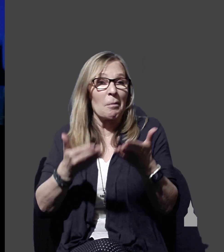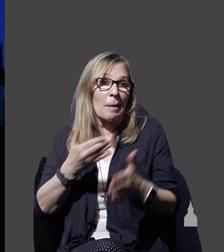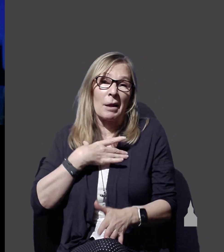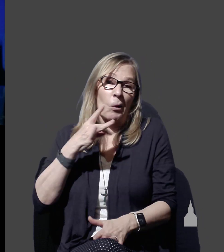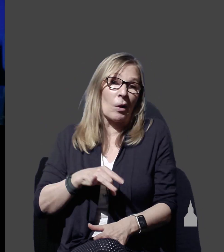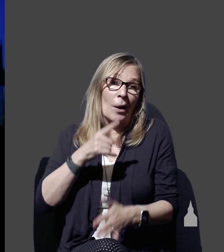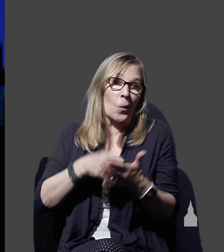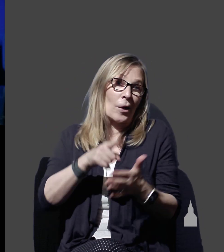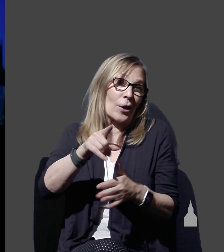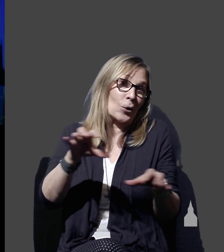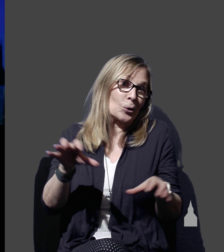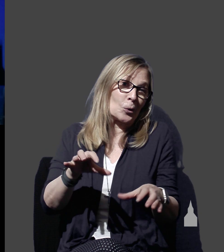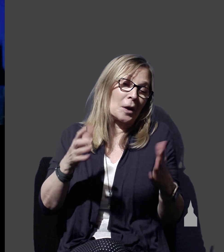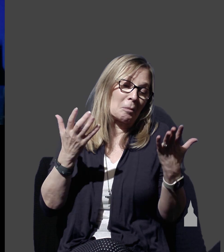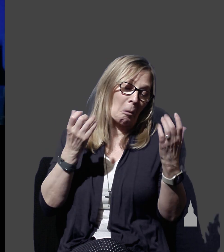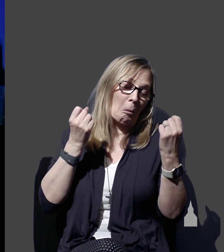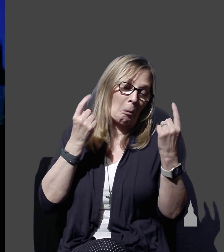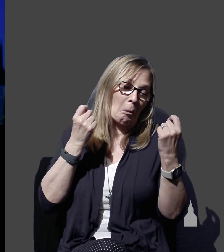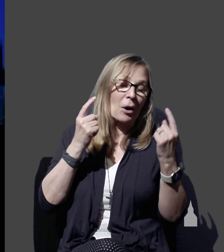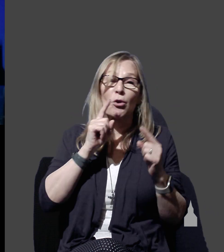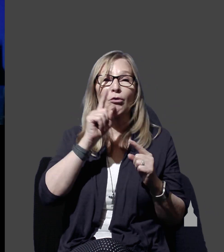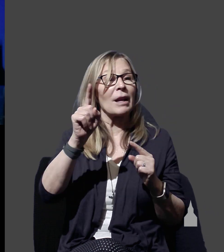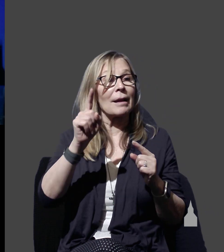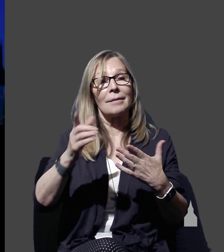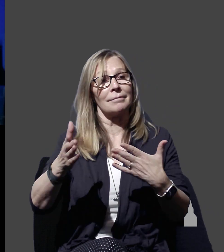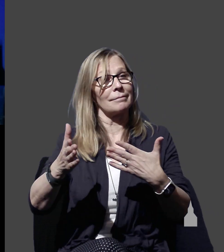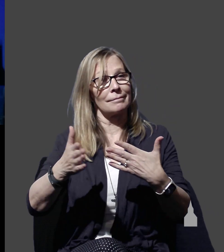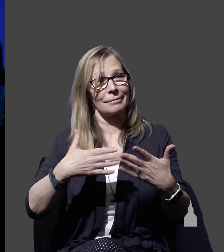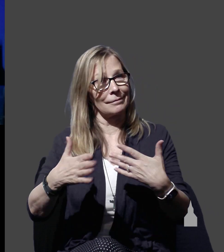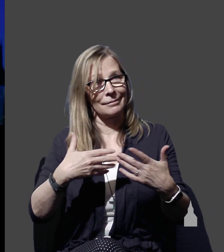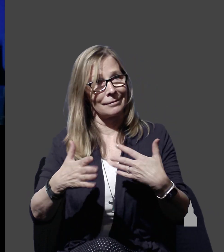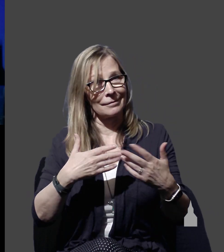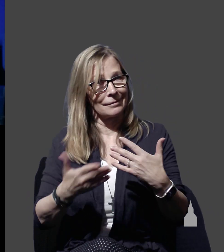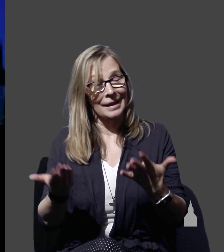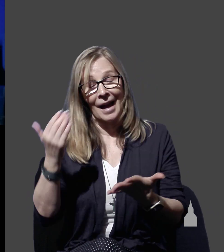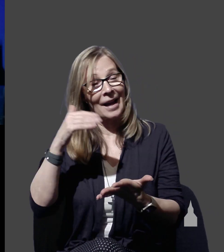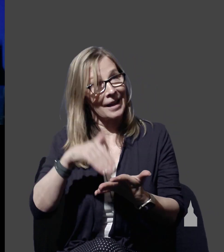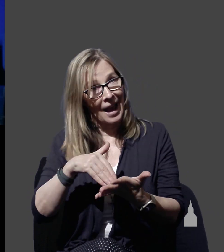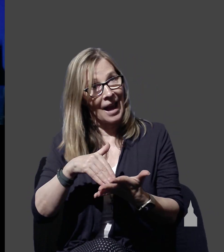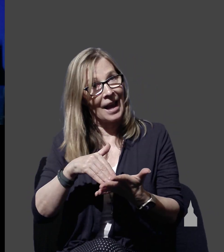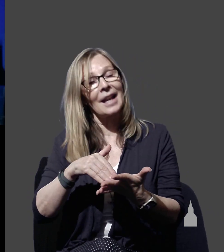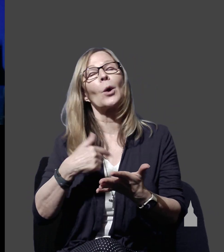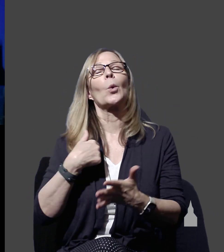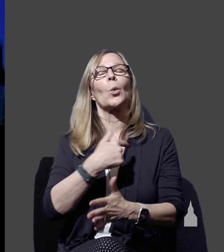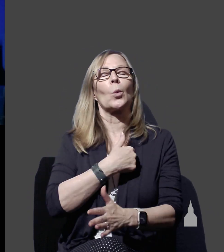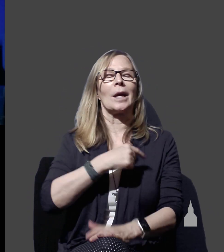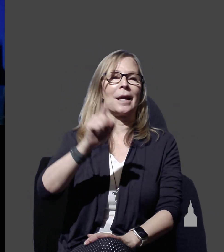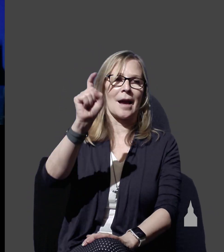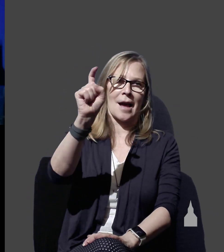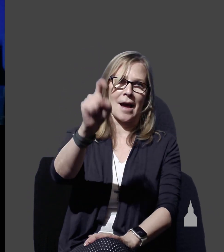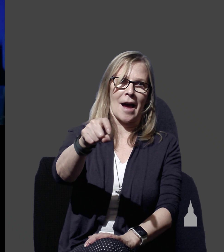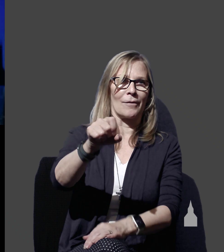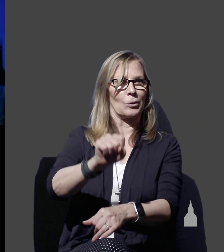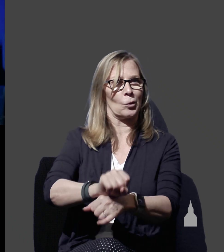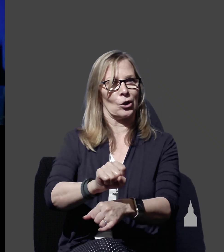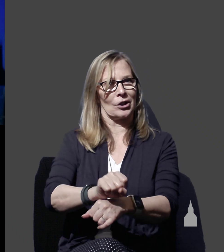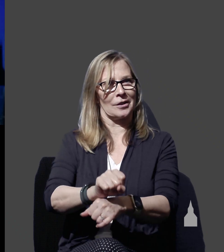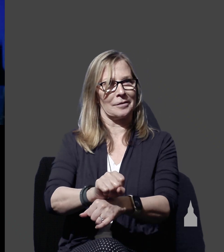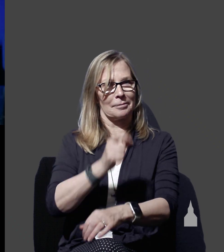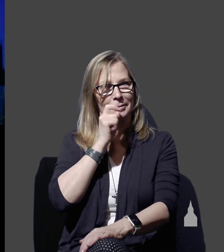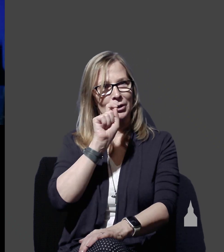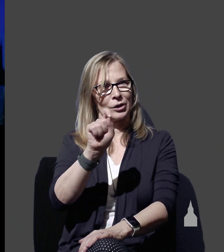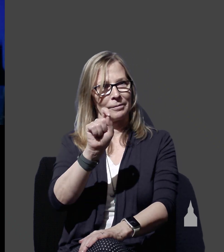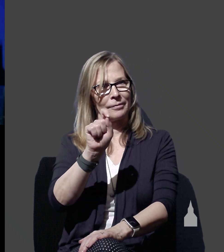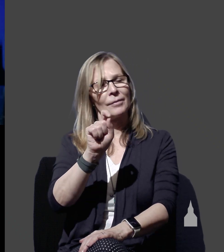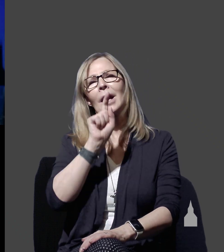they're doing. It really doesn't matter, because again, we have to work. I'm sure